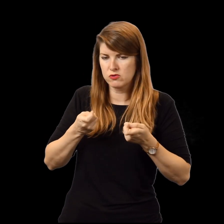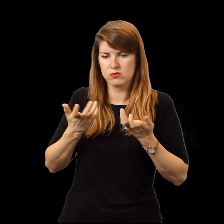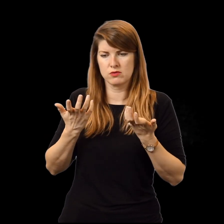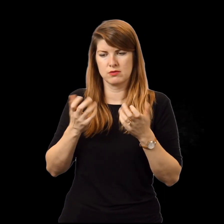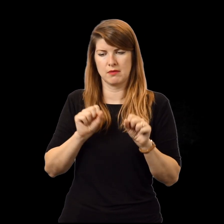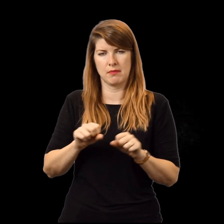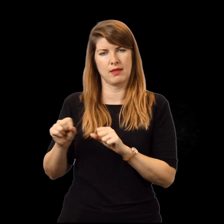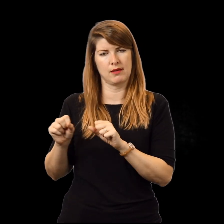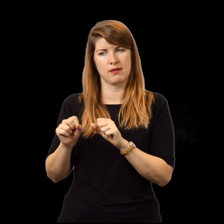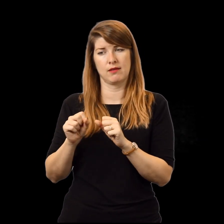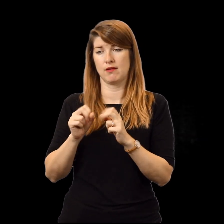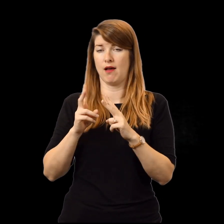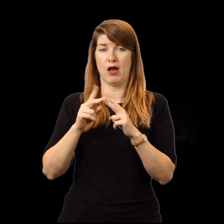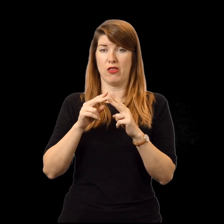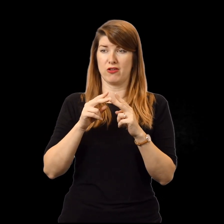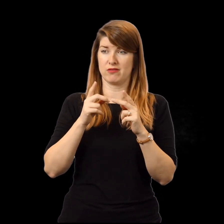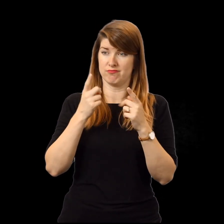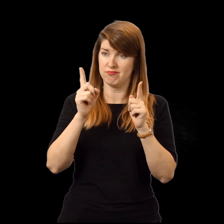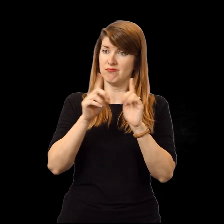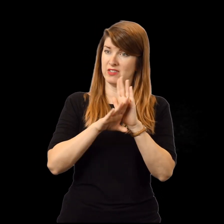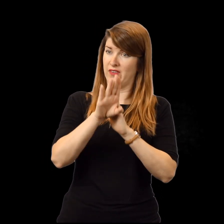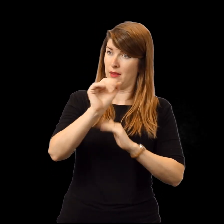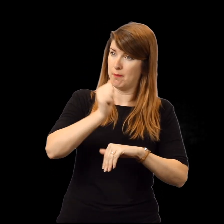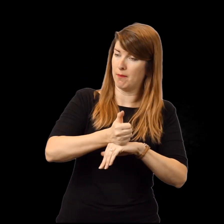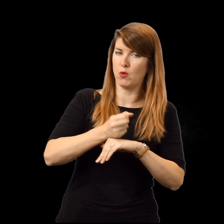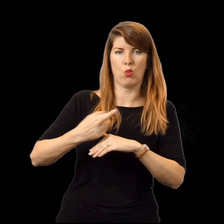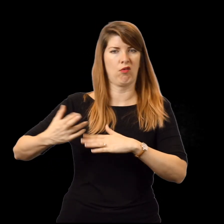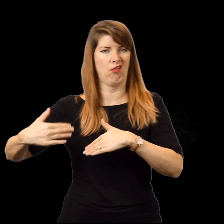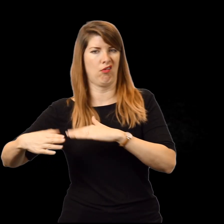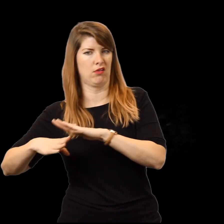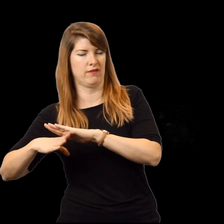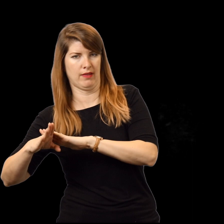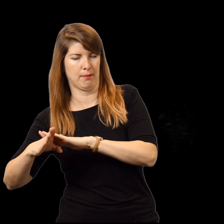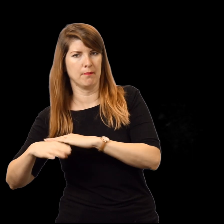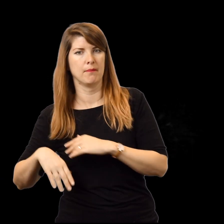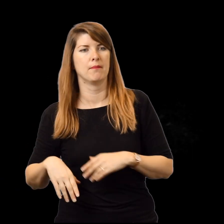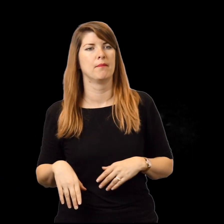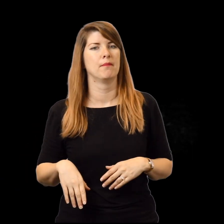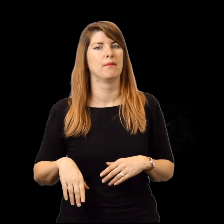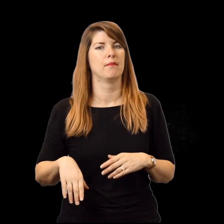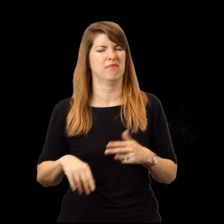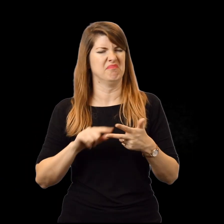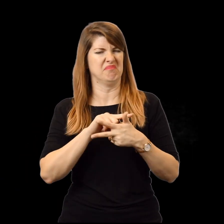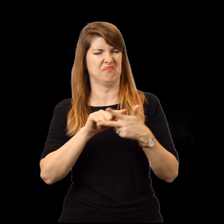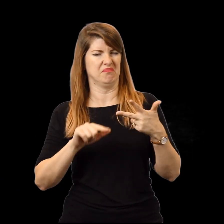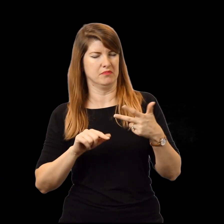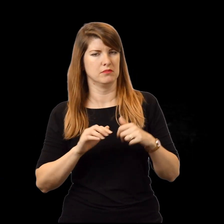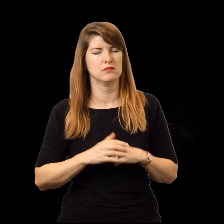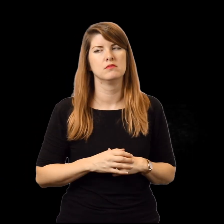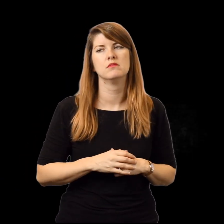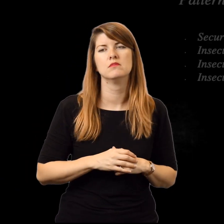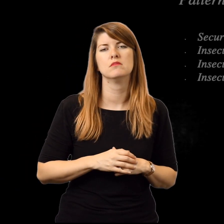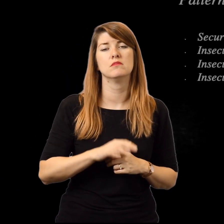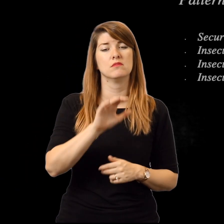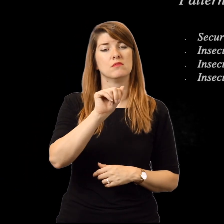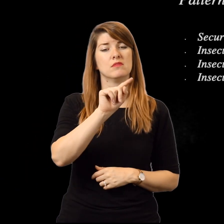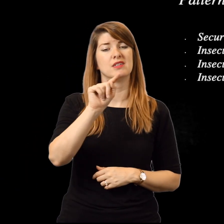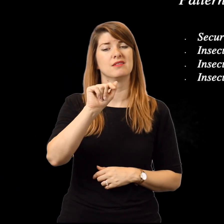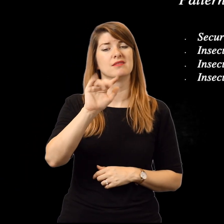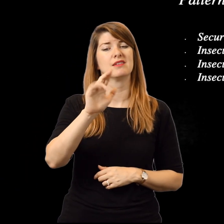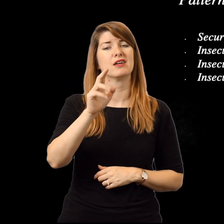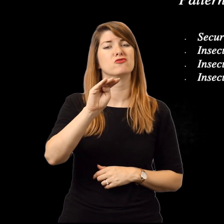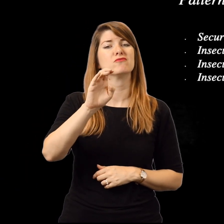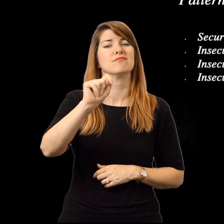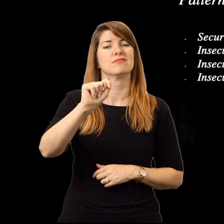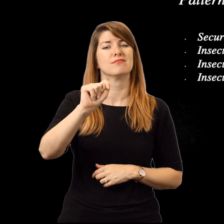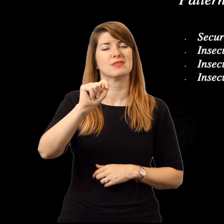self-regulation, their emotional regulation abilities either developed or not developed. The attachment patterns,